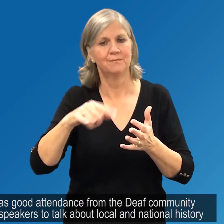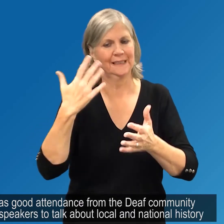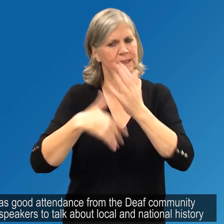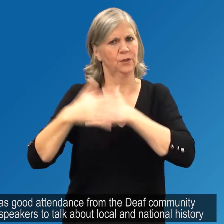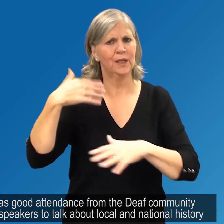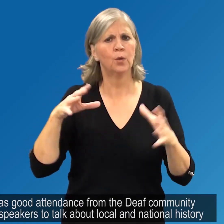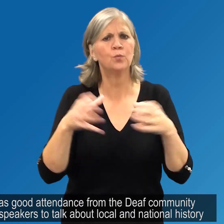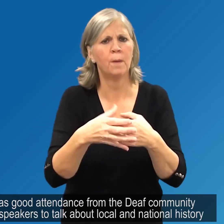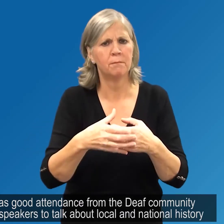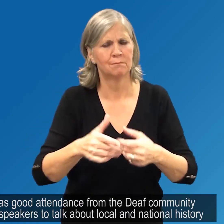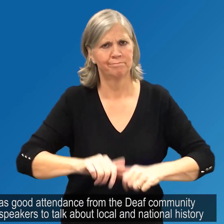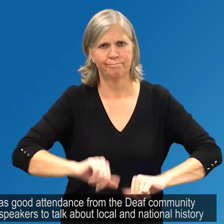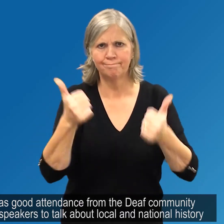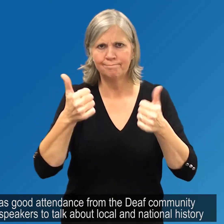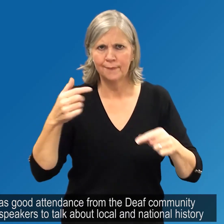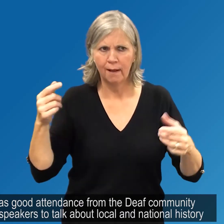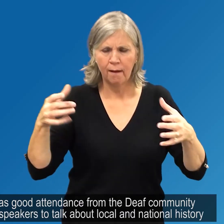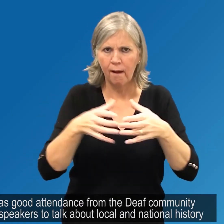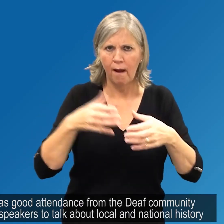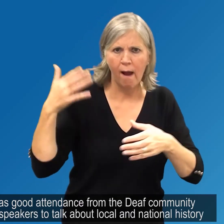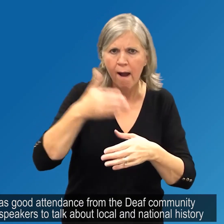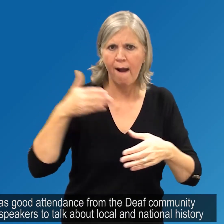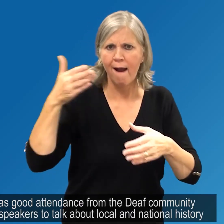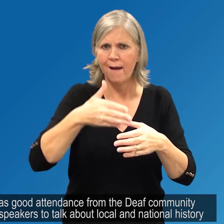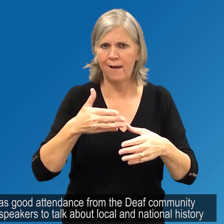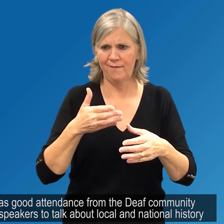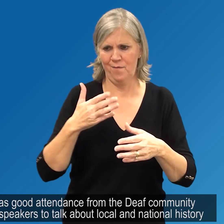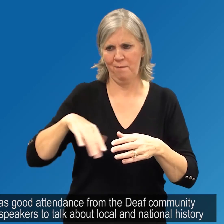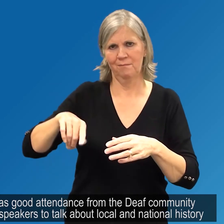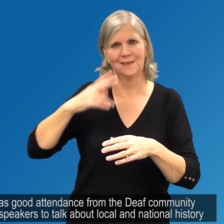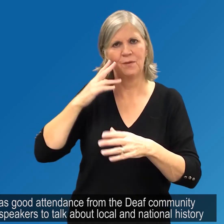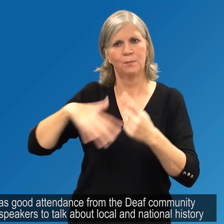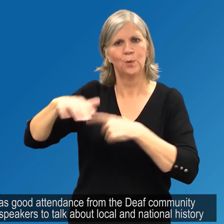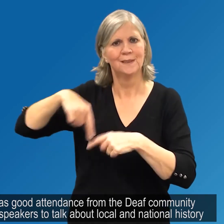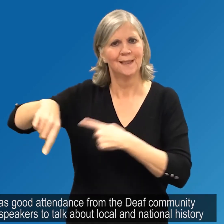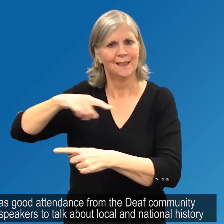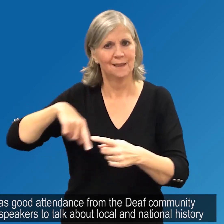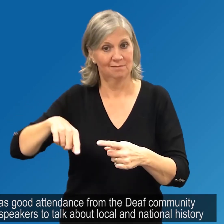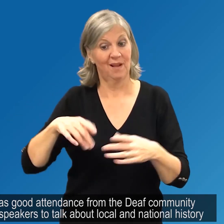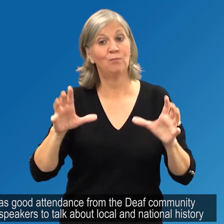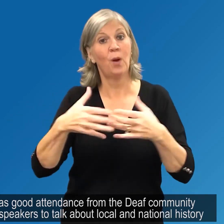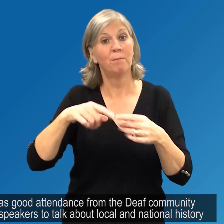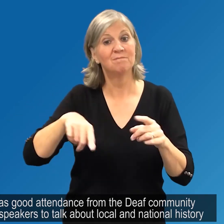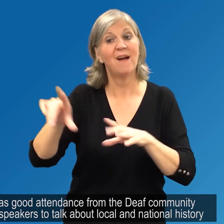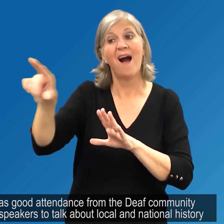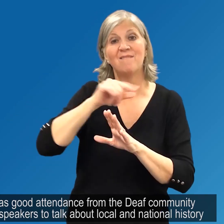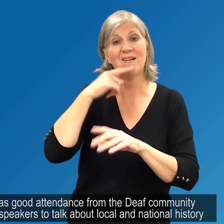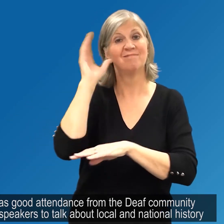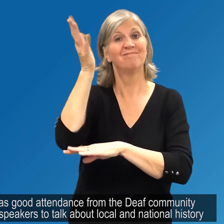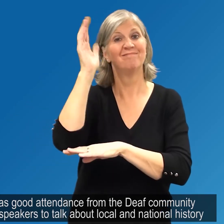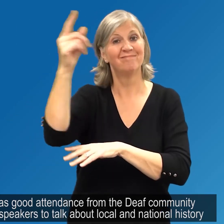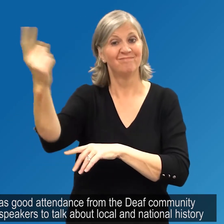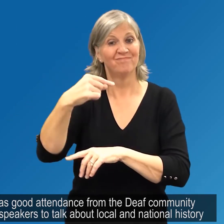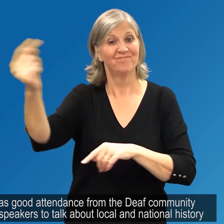FVSC History Group has good attendance from the deaf community, where the group invites speakers to talk about local and national history.